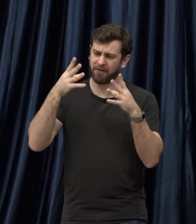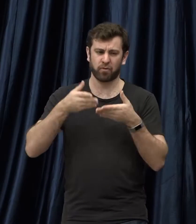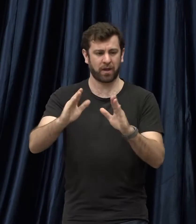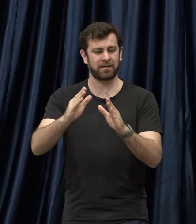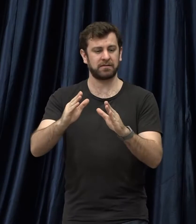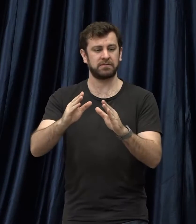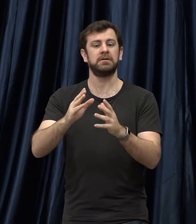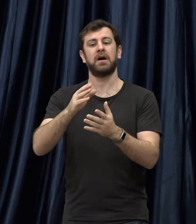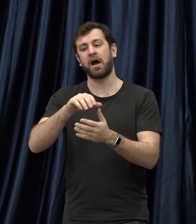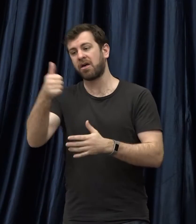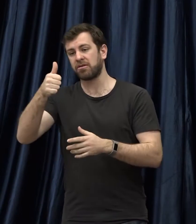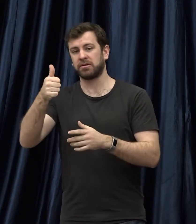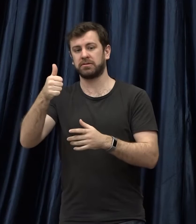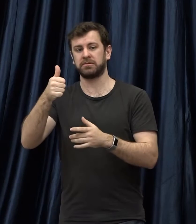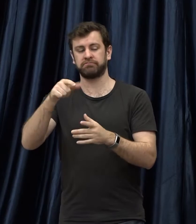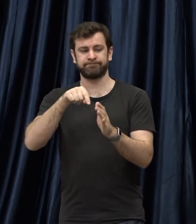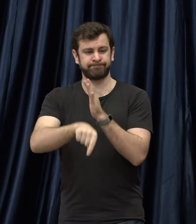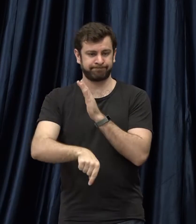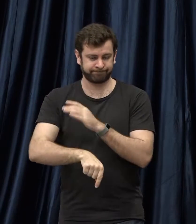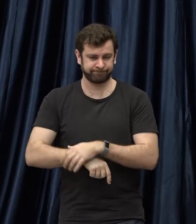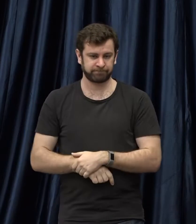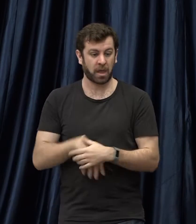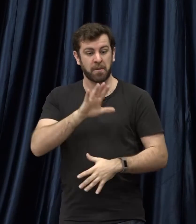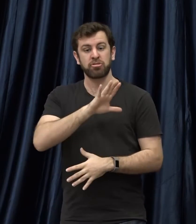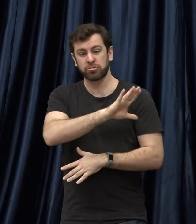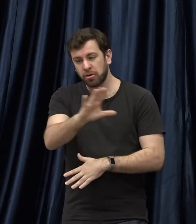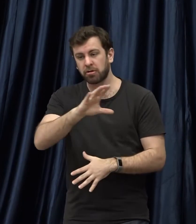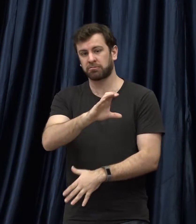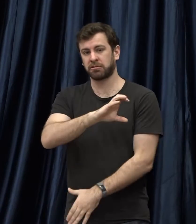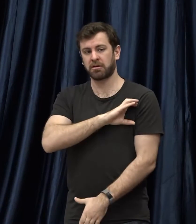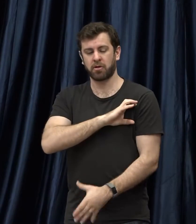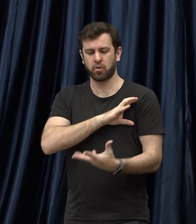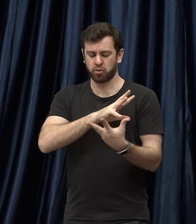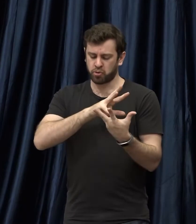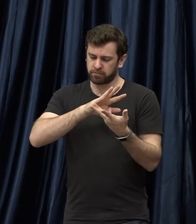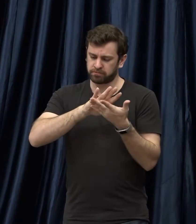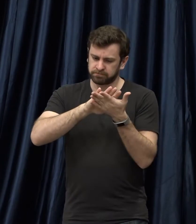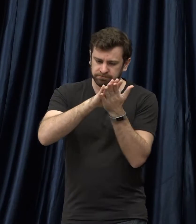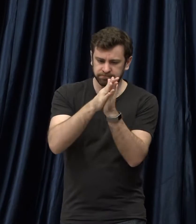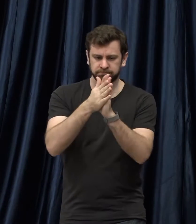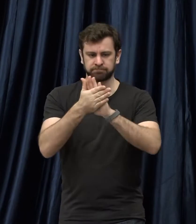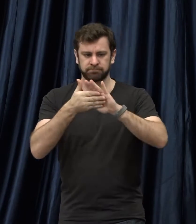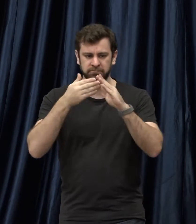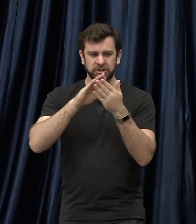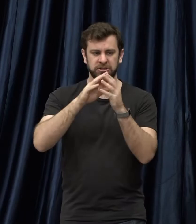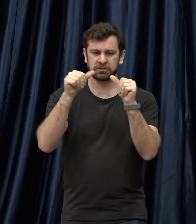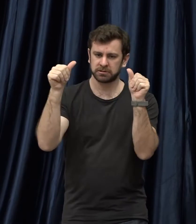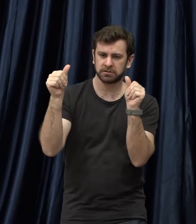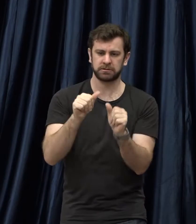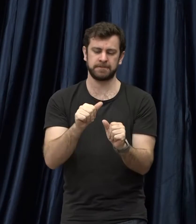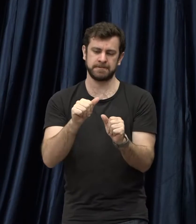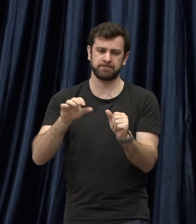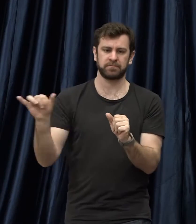killed. But their character was molded as the metal that is cleaned